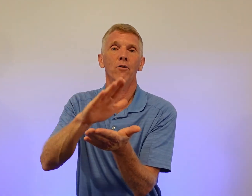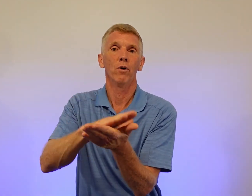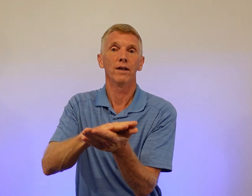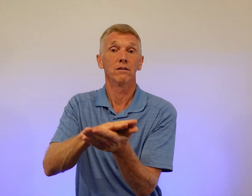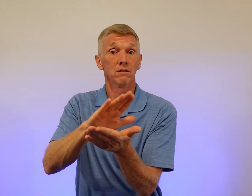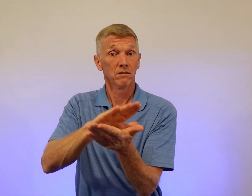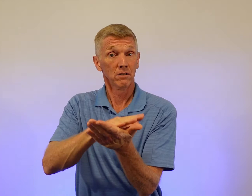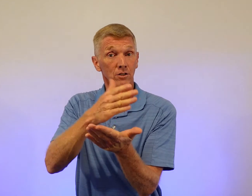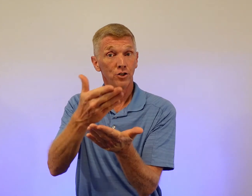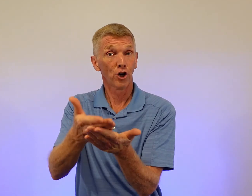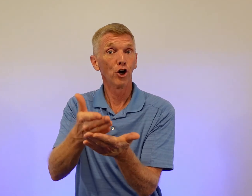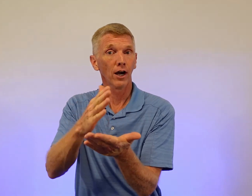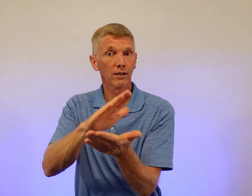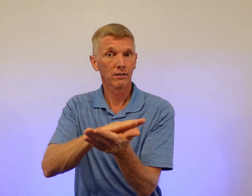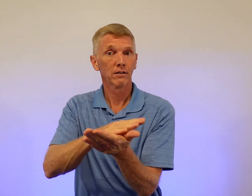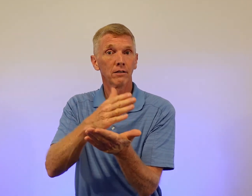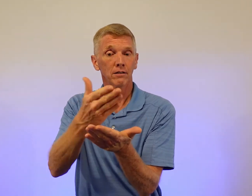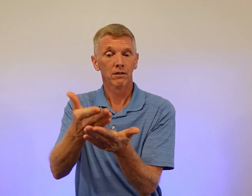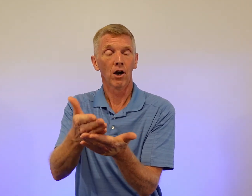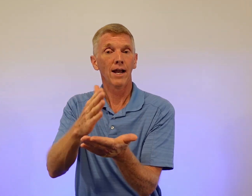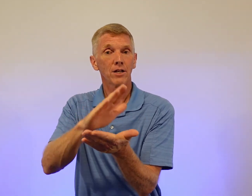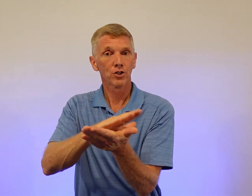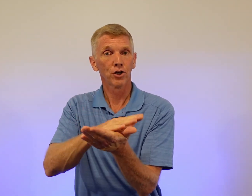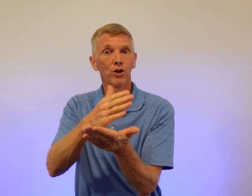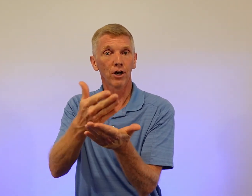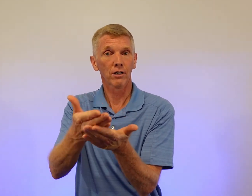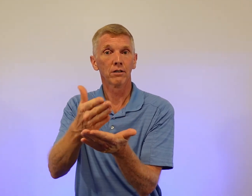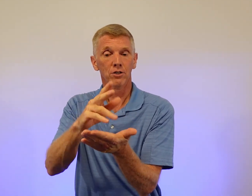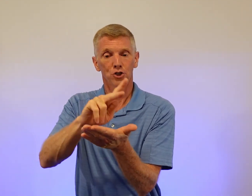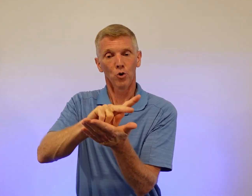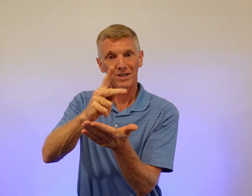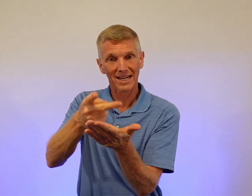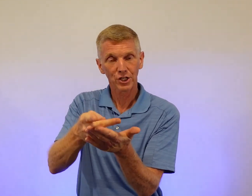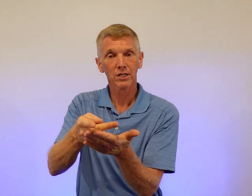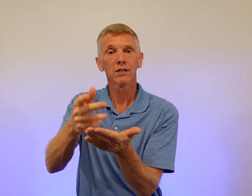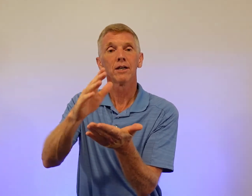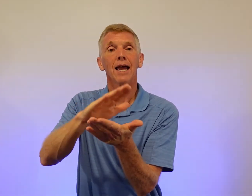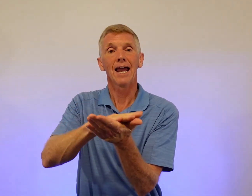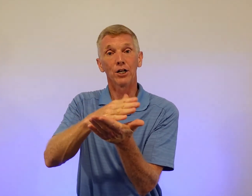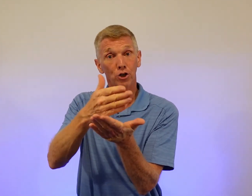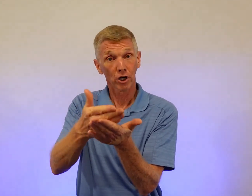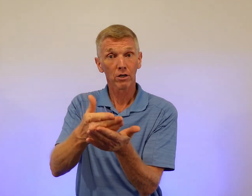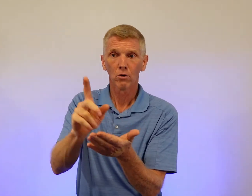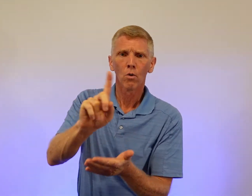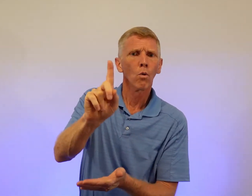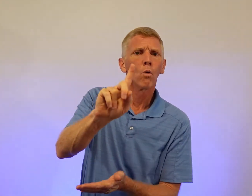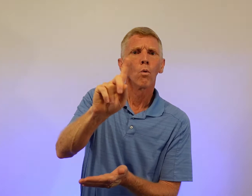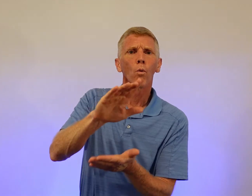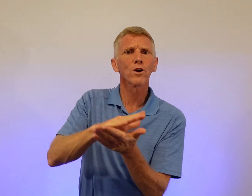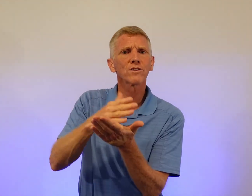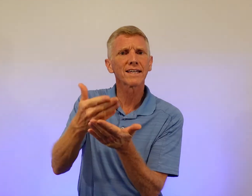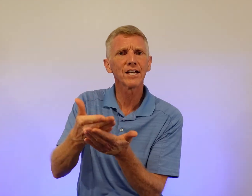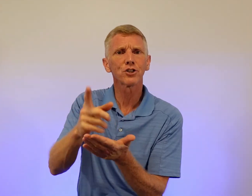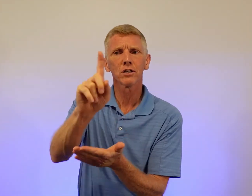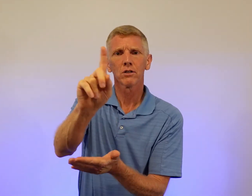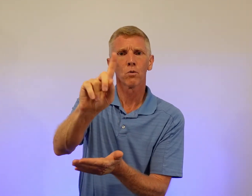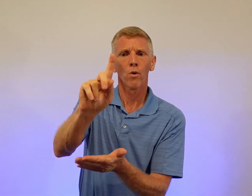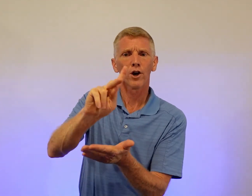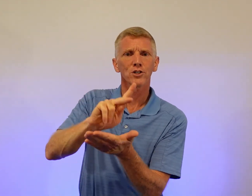way. To cook. All right. To cook. So kitchen and cook. Where's the kitchen? Where's